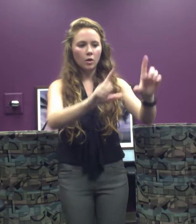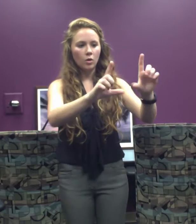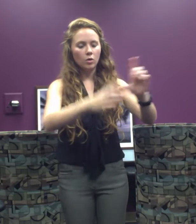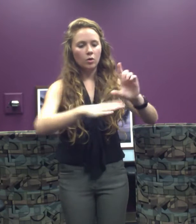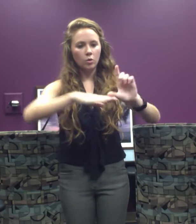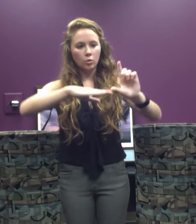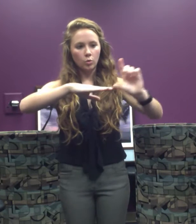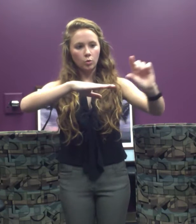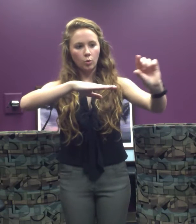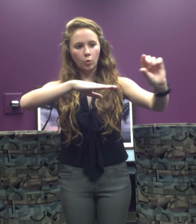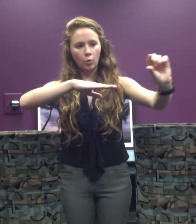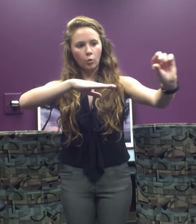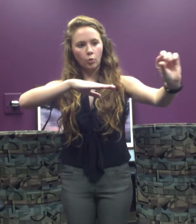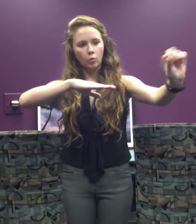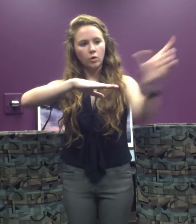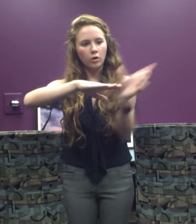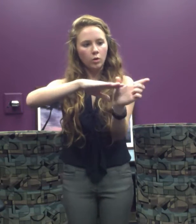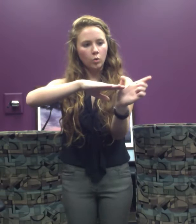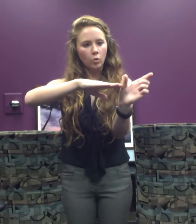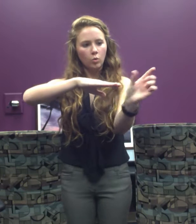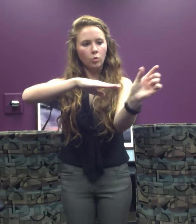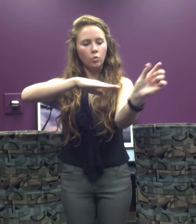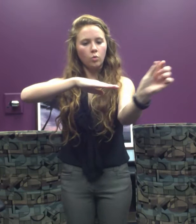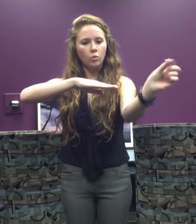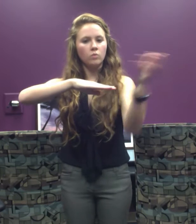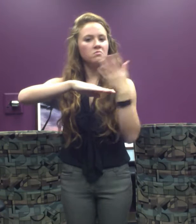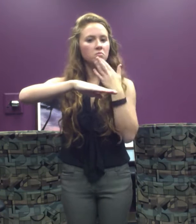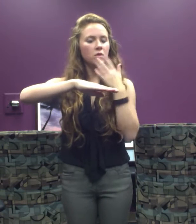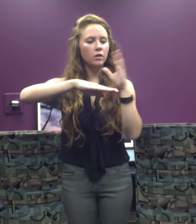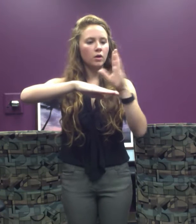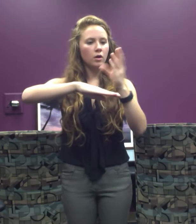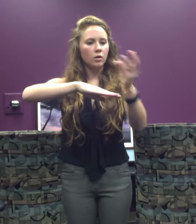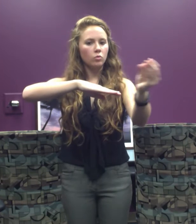narrower, and lighter in color.